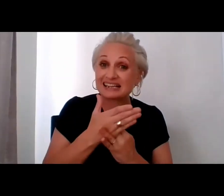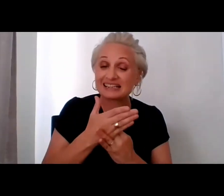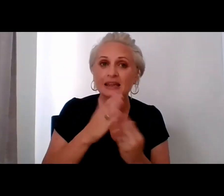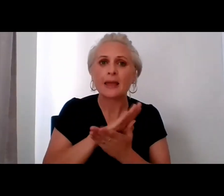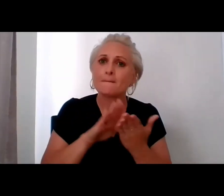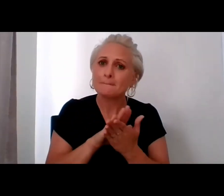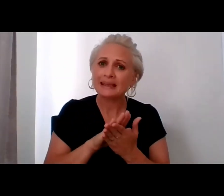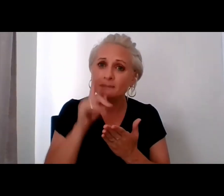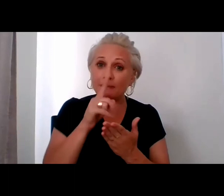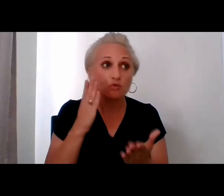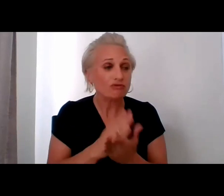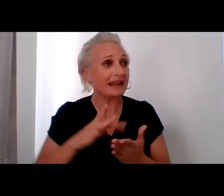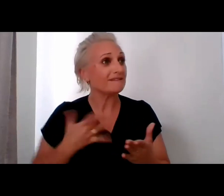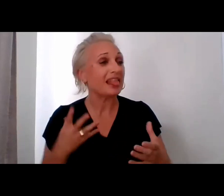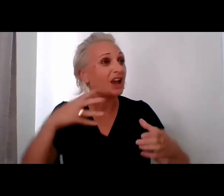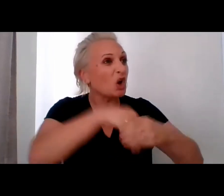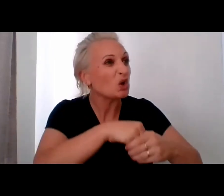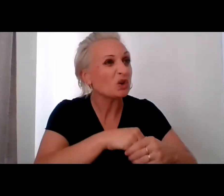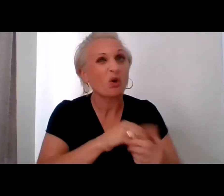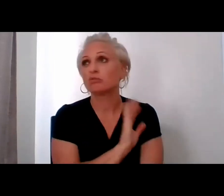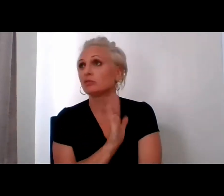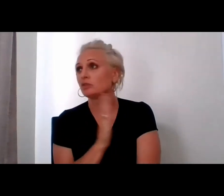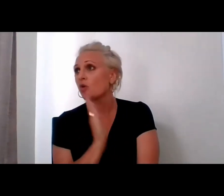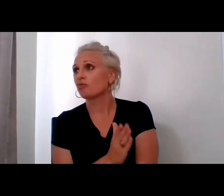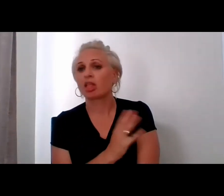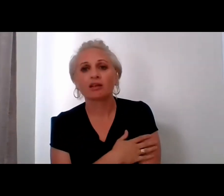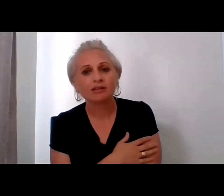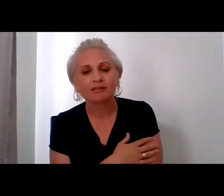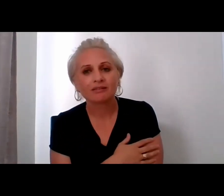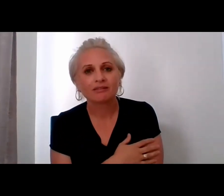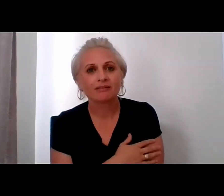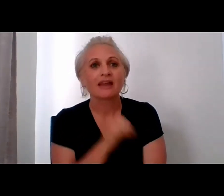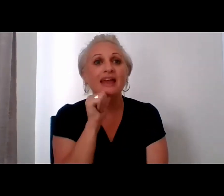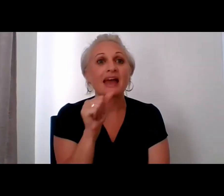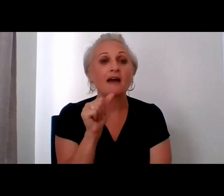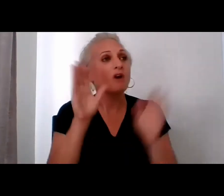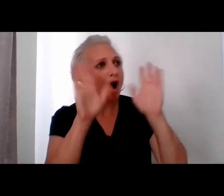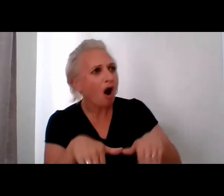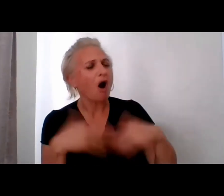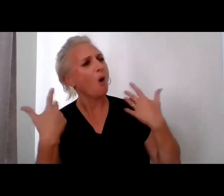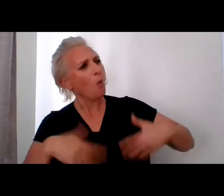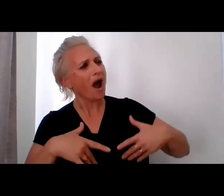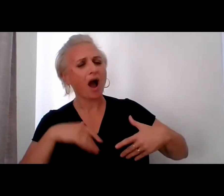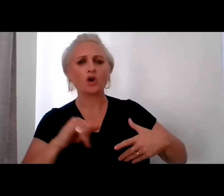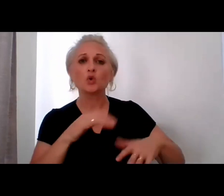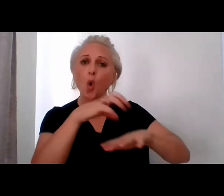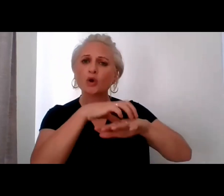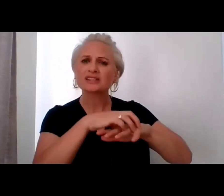feel included, or if they are more likely to support you because you're an ethical